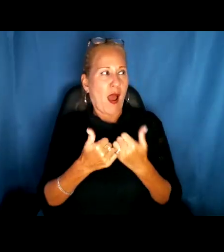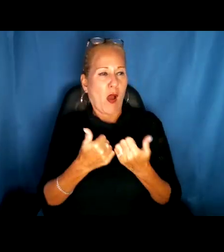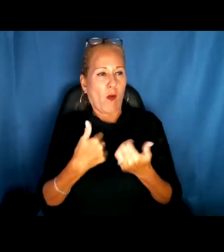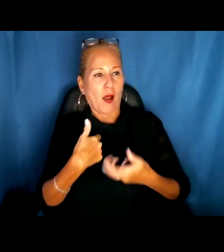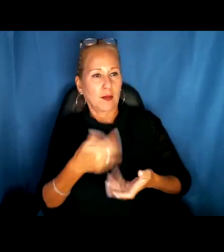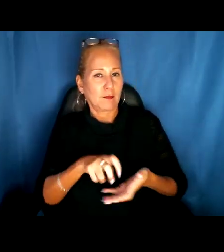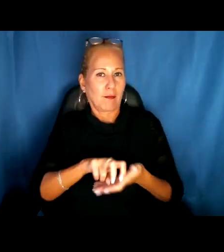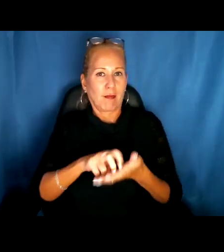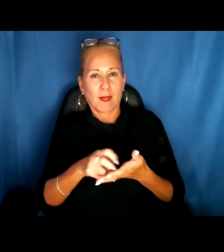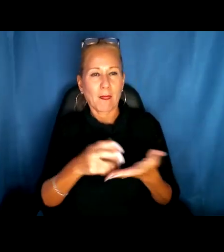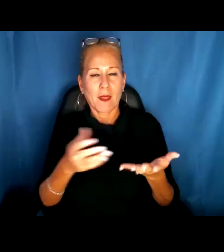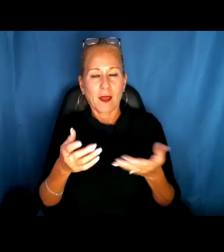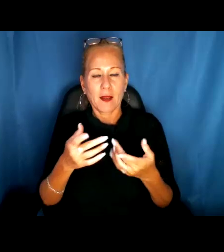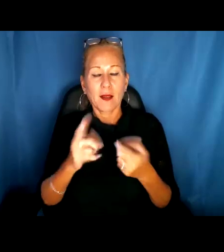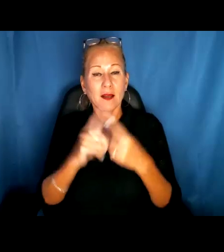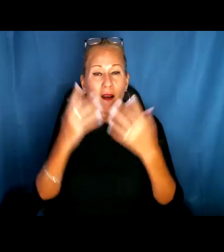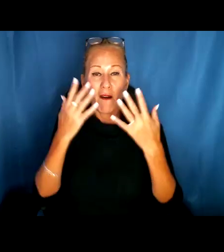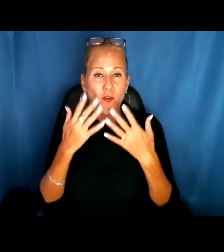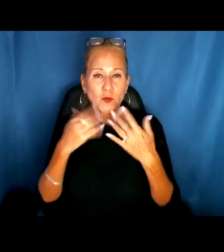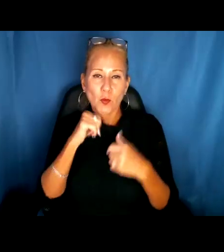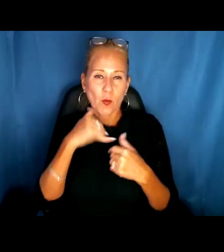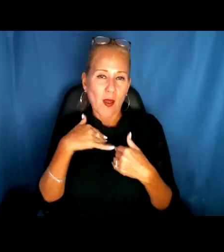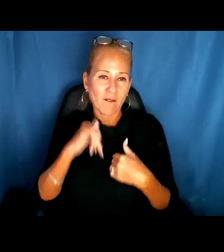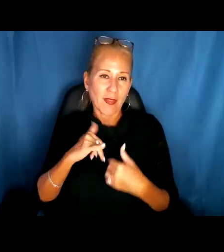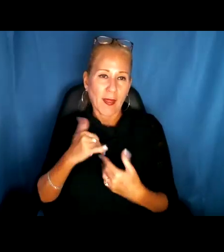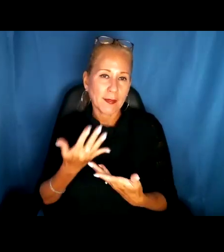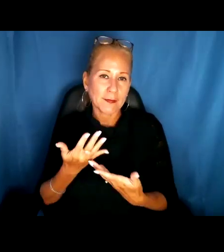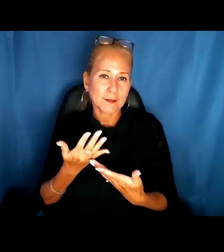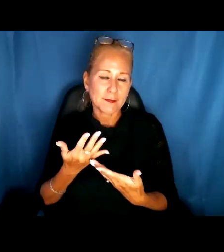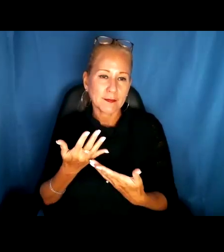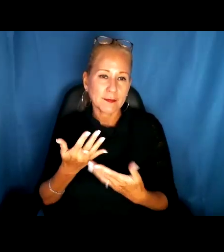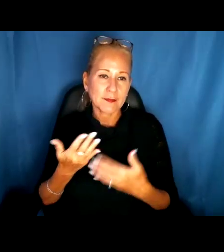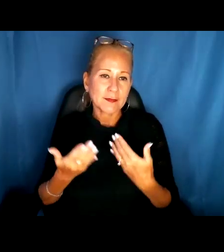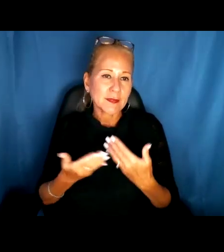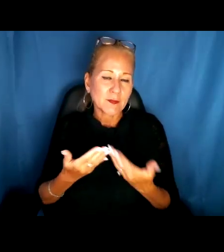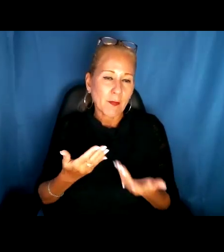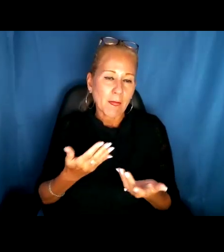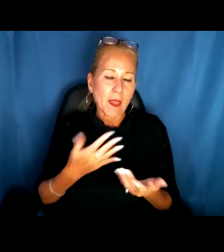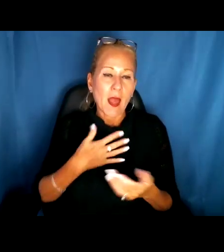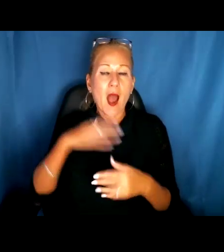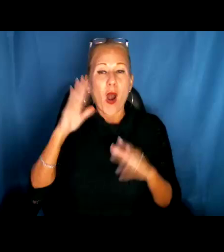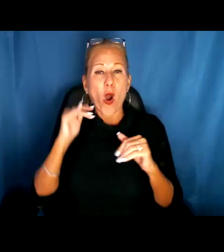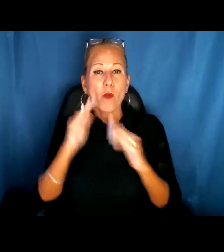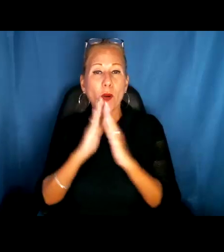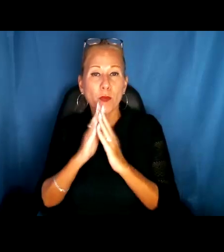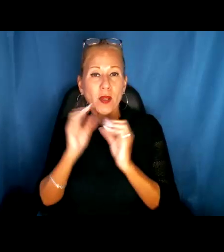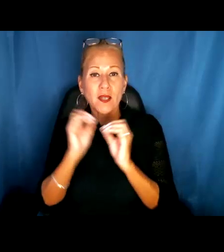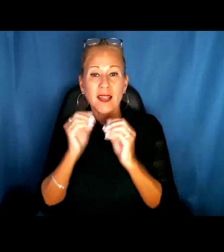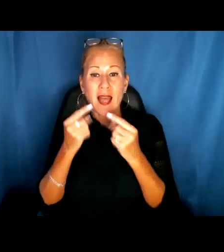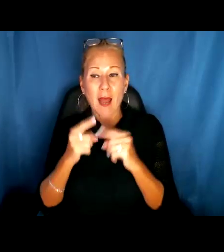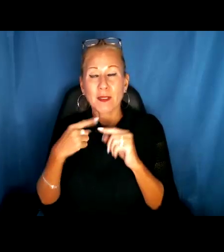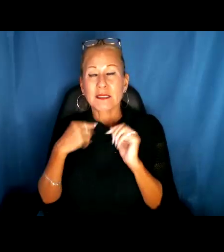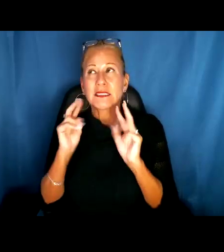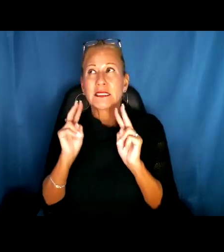there? Unfortunately, I don't have that luxury. I also had to hope and pray that nothing happened and I didn't need